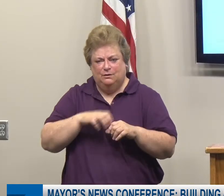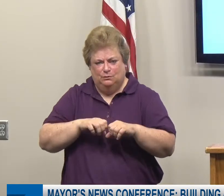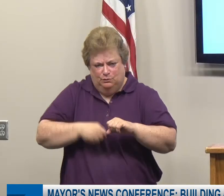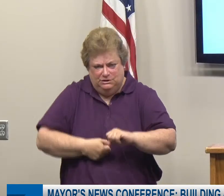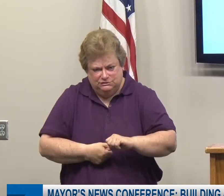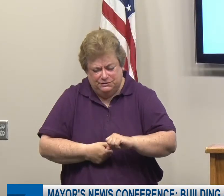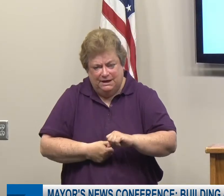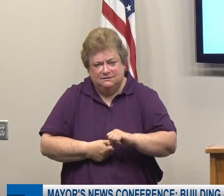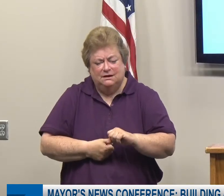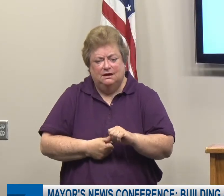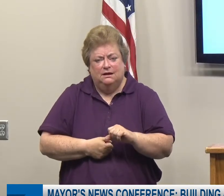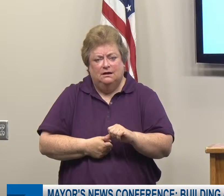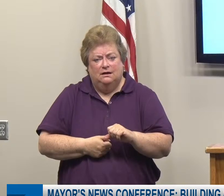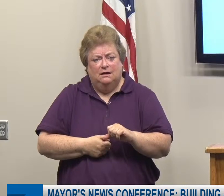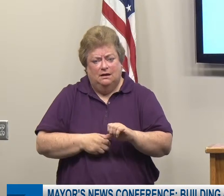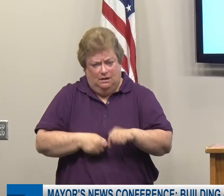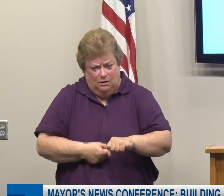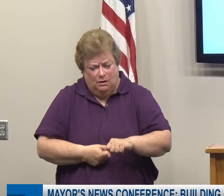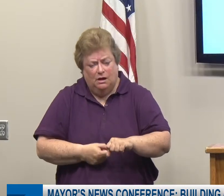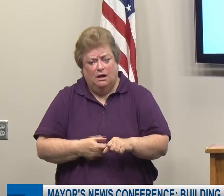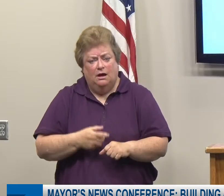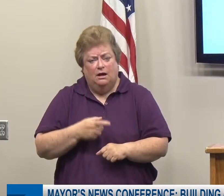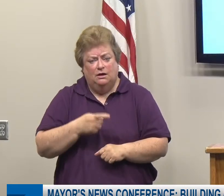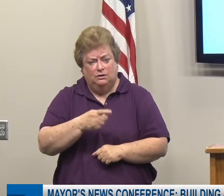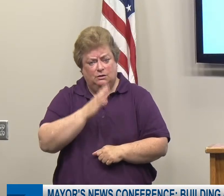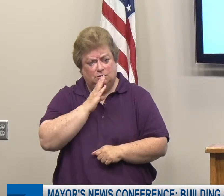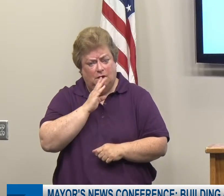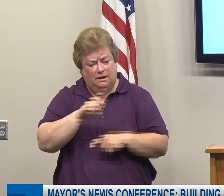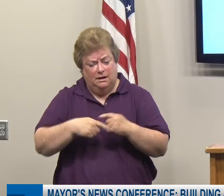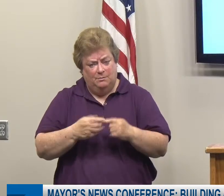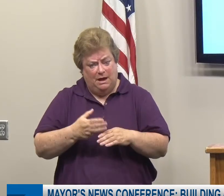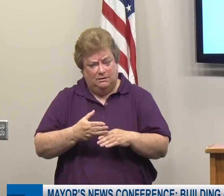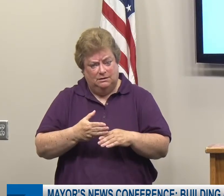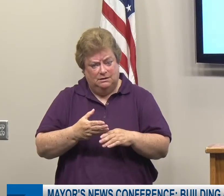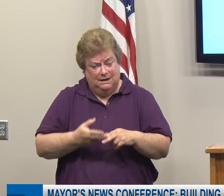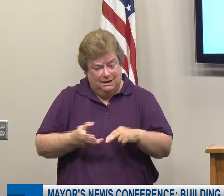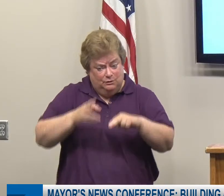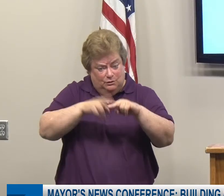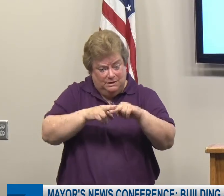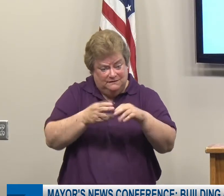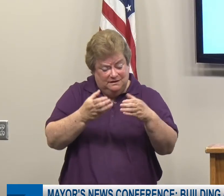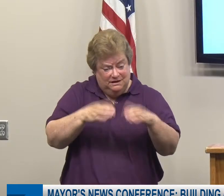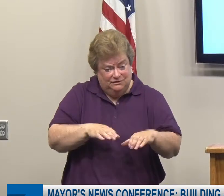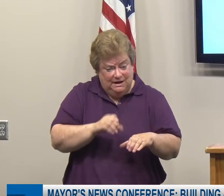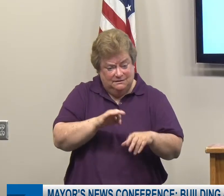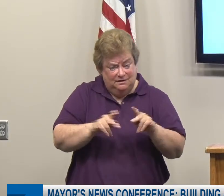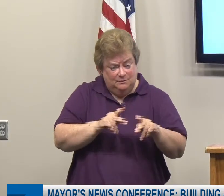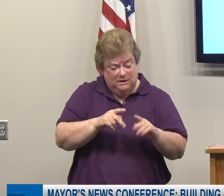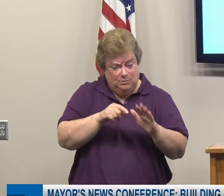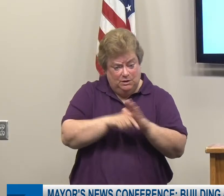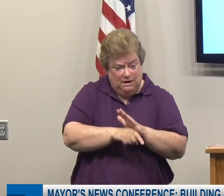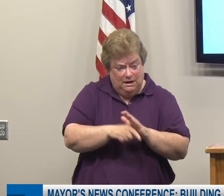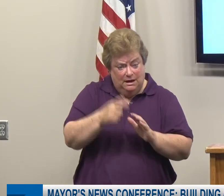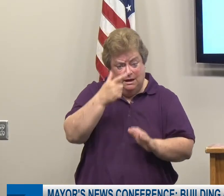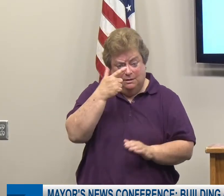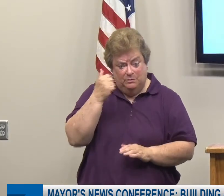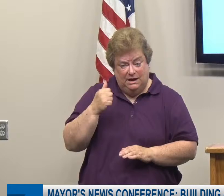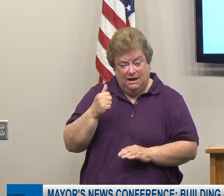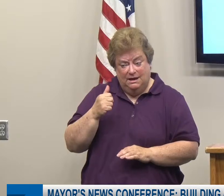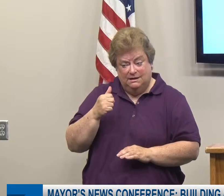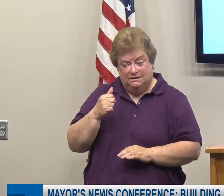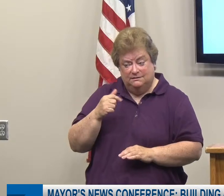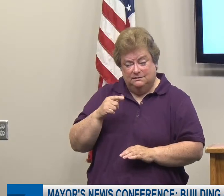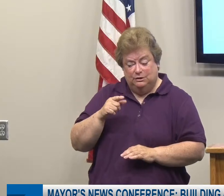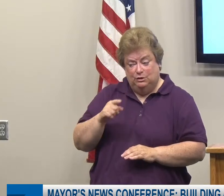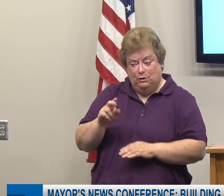about whether or not you might increase the chances of people being killed now because you're reducing these less